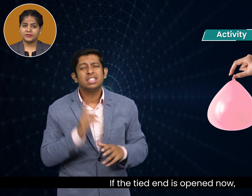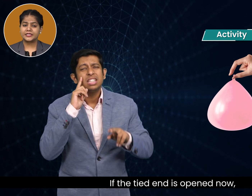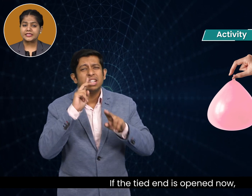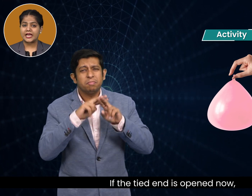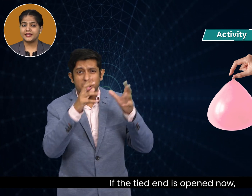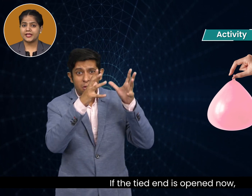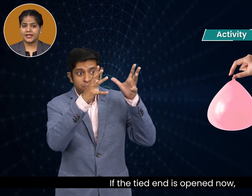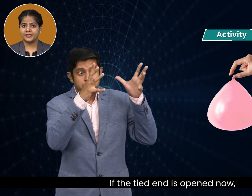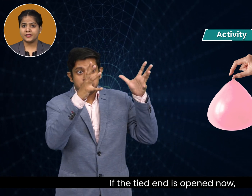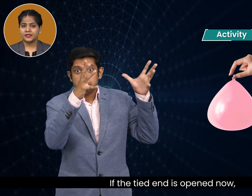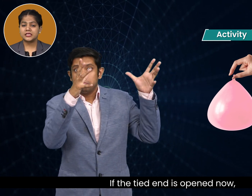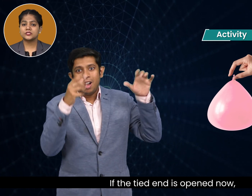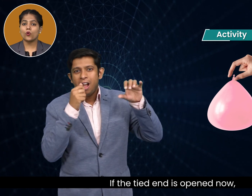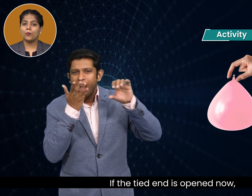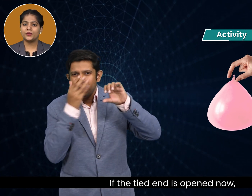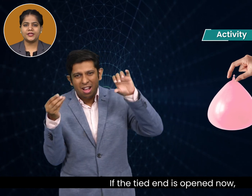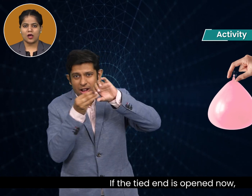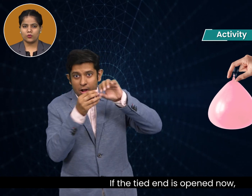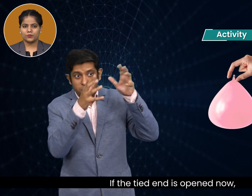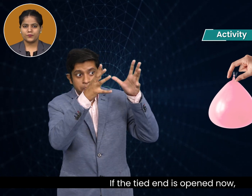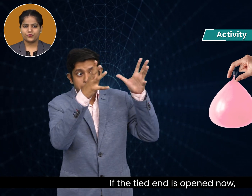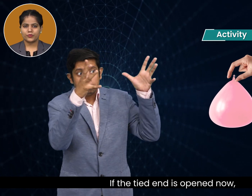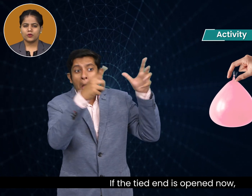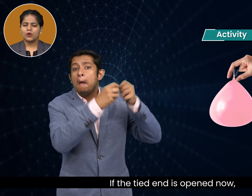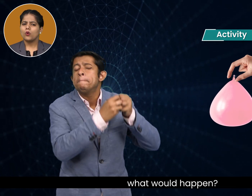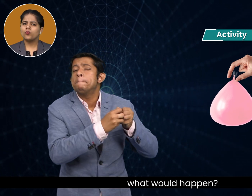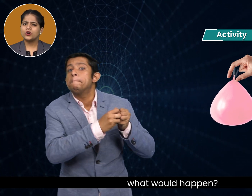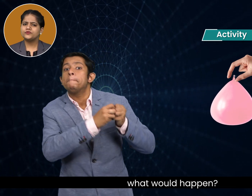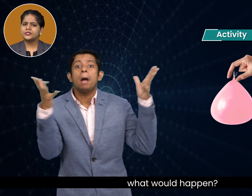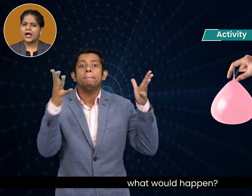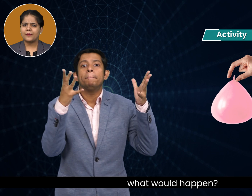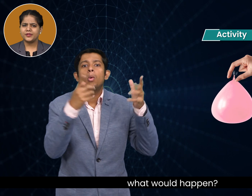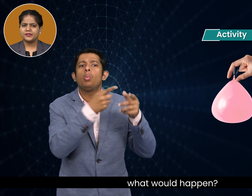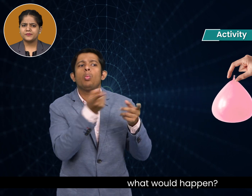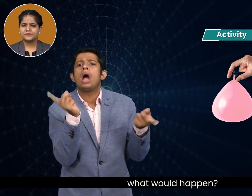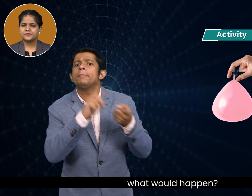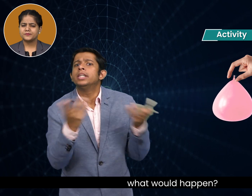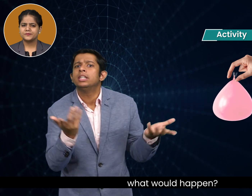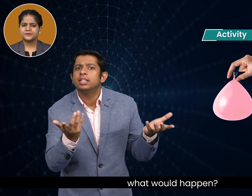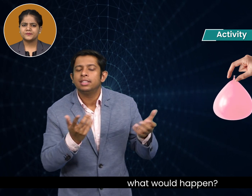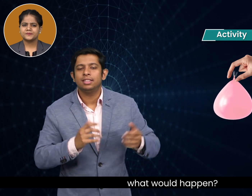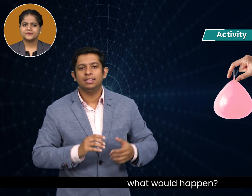If the tied end is open now, what would happen?